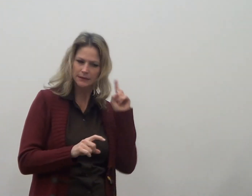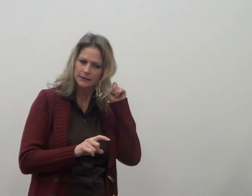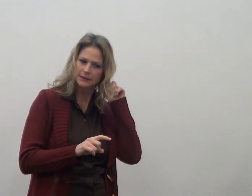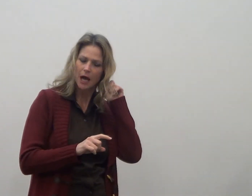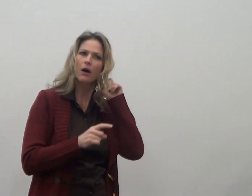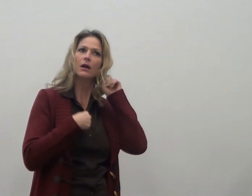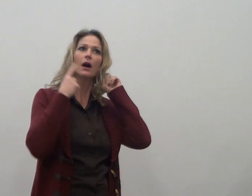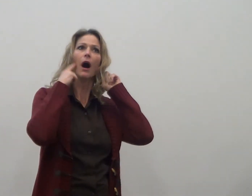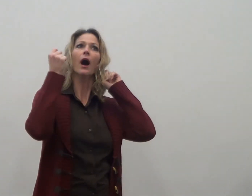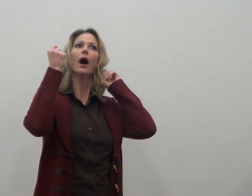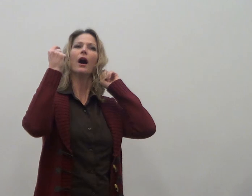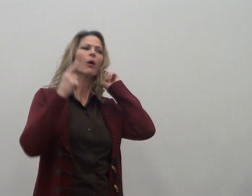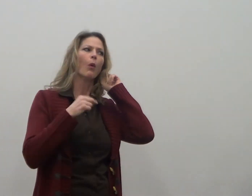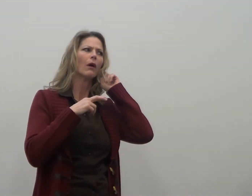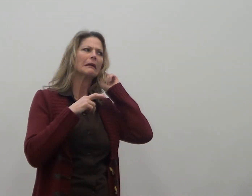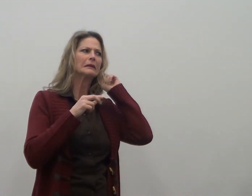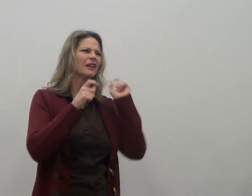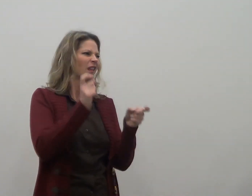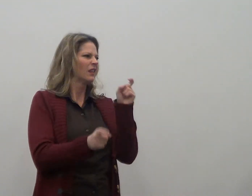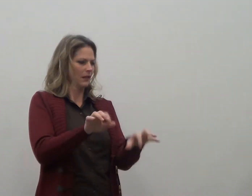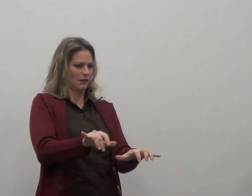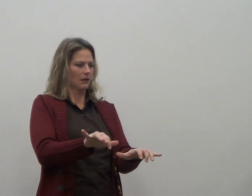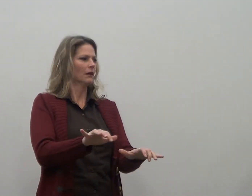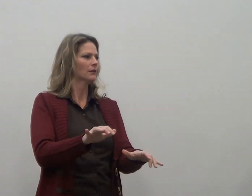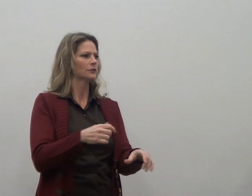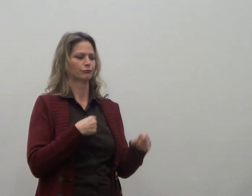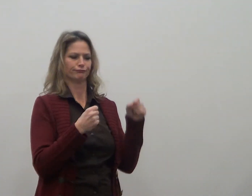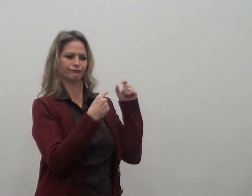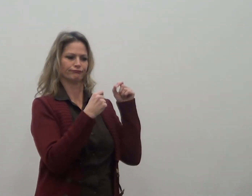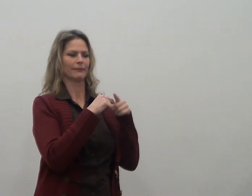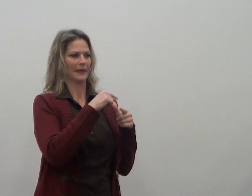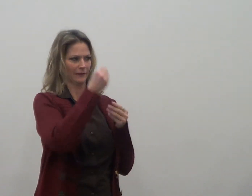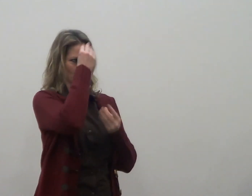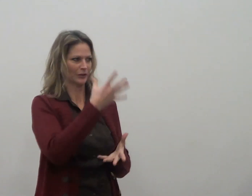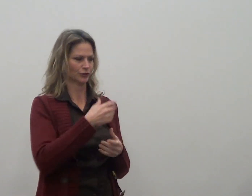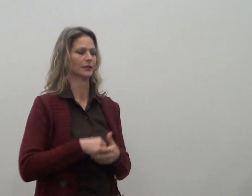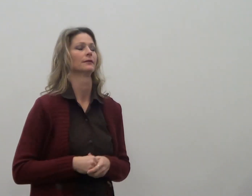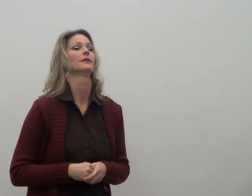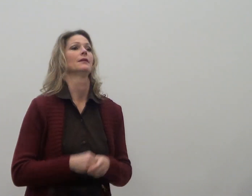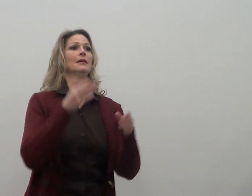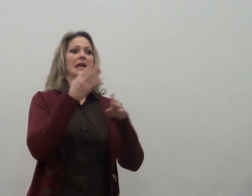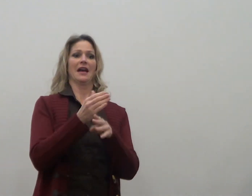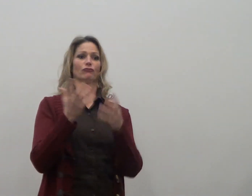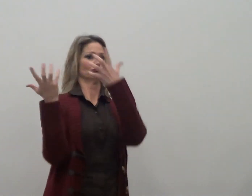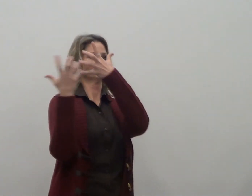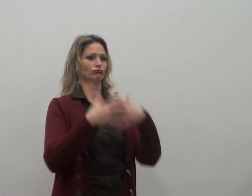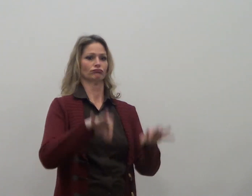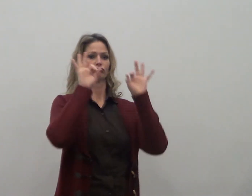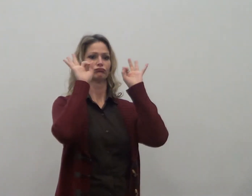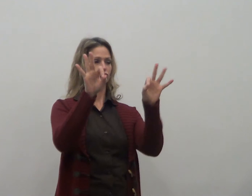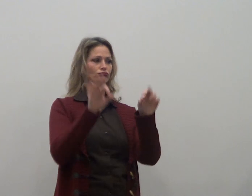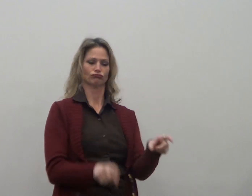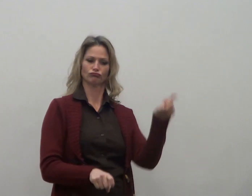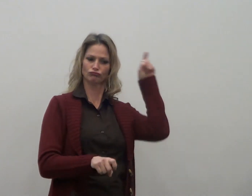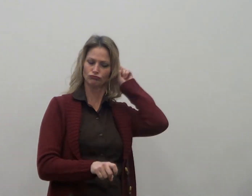sounds to fit you personally. And then after everything's working out and it's fitting okay, you'll work